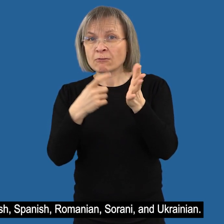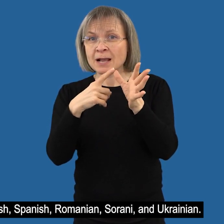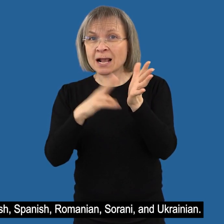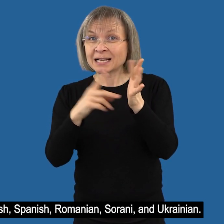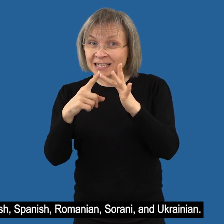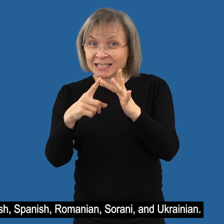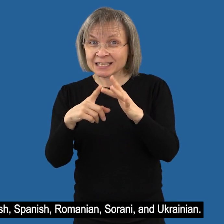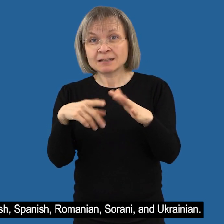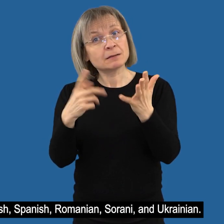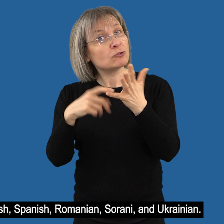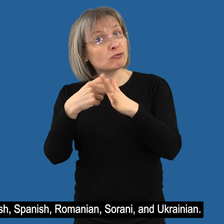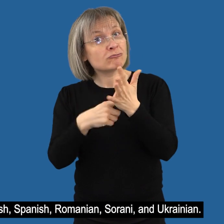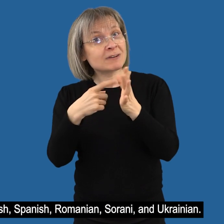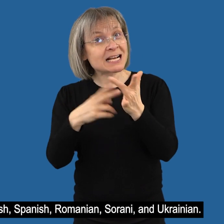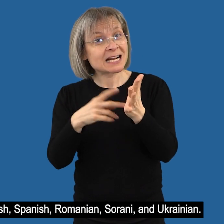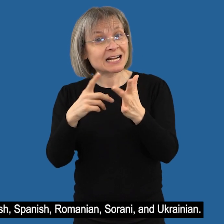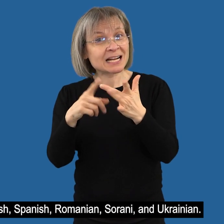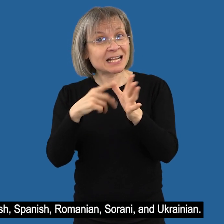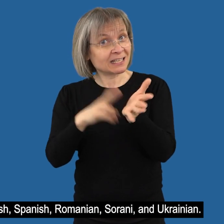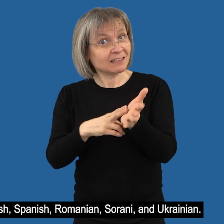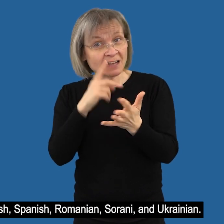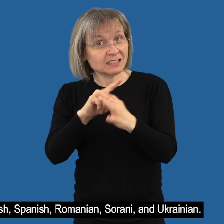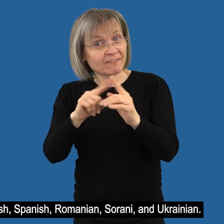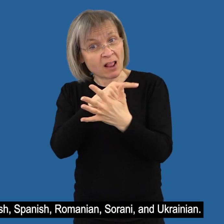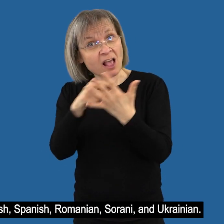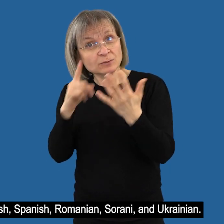Sorani, and Ukrainian.